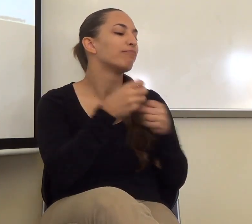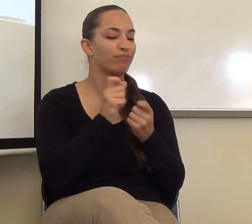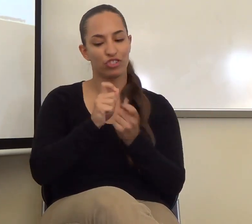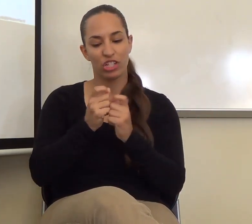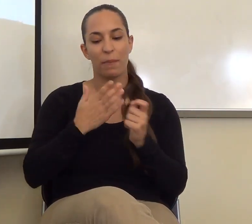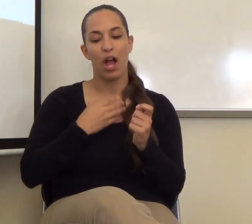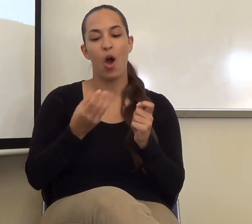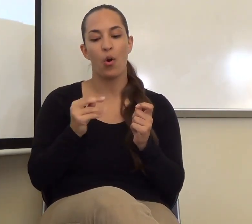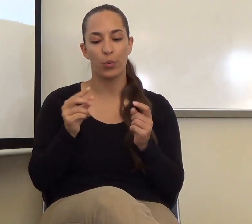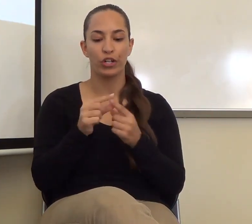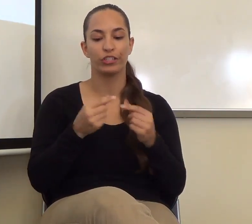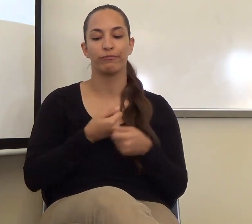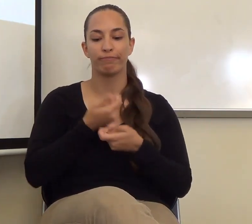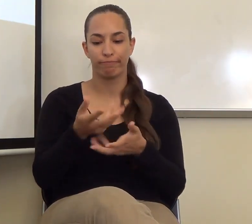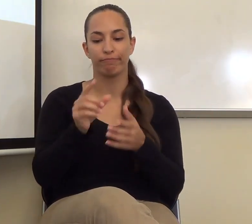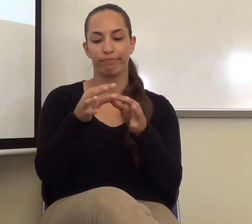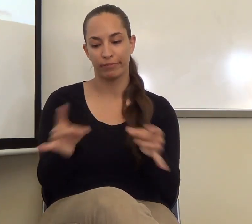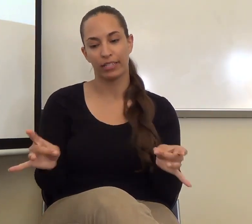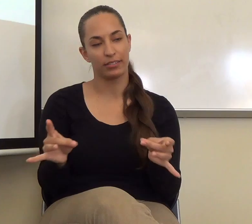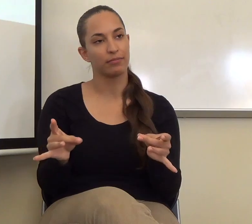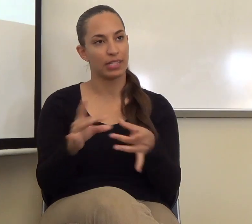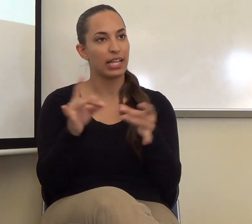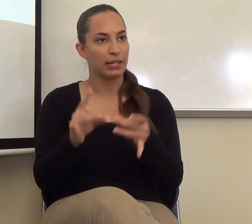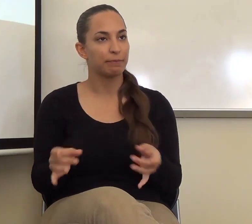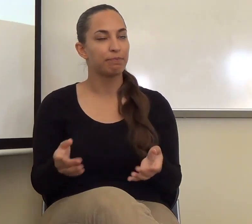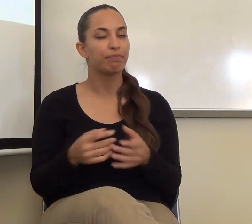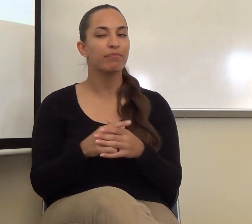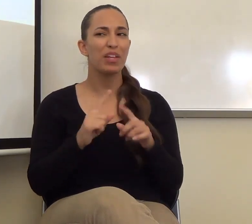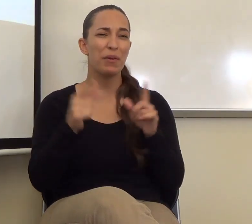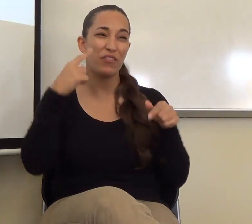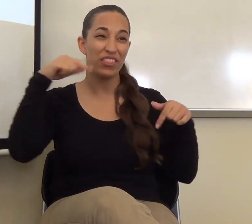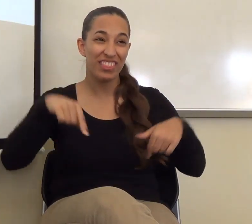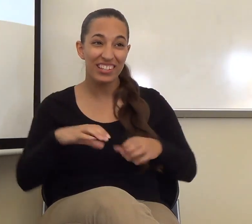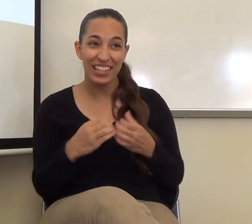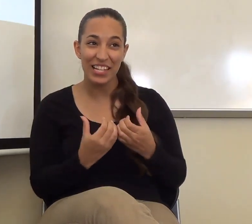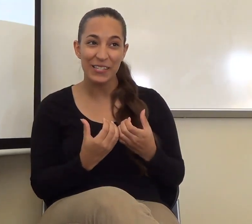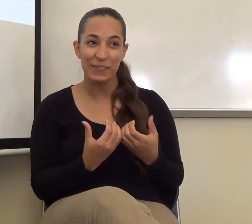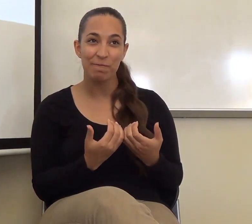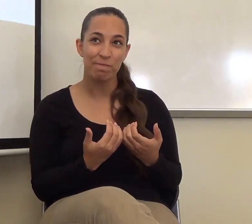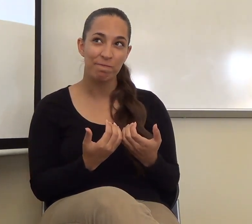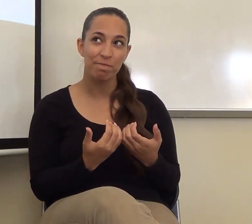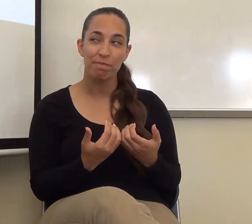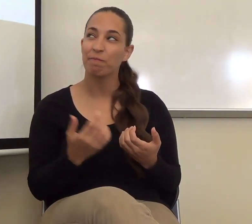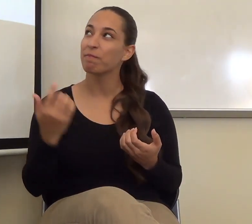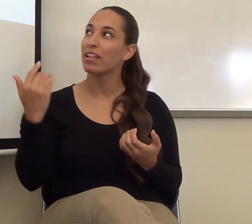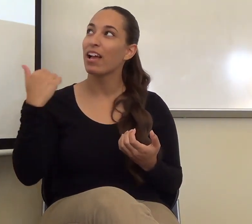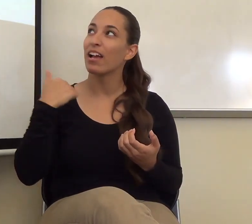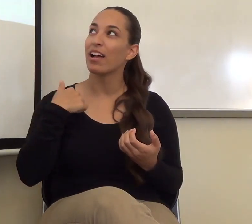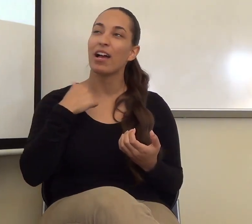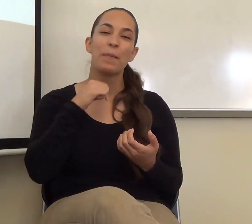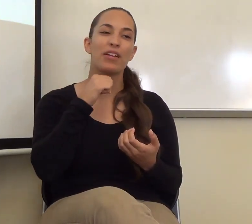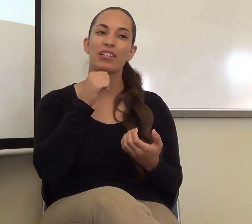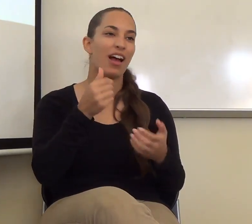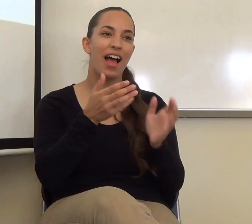for purposes of this class, okay, I'm not asking you to